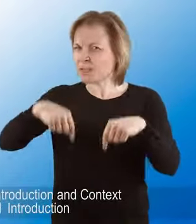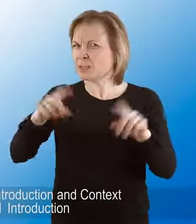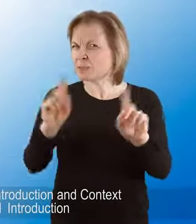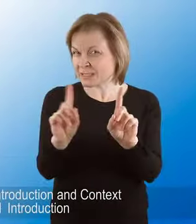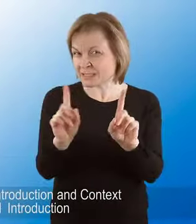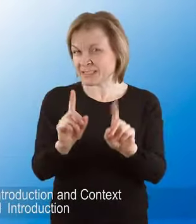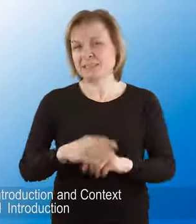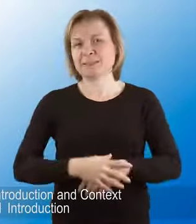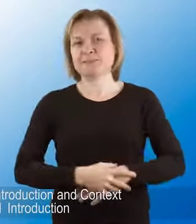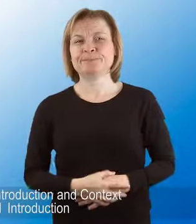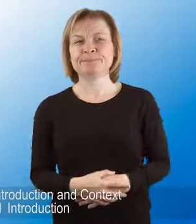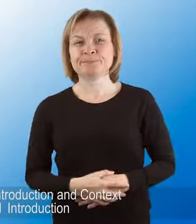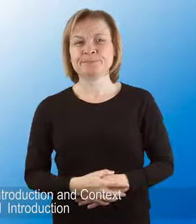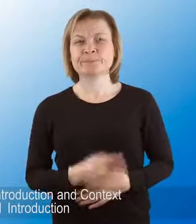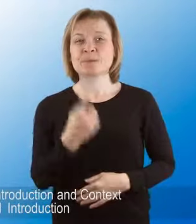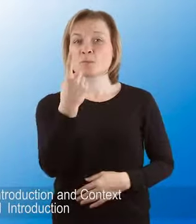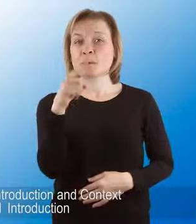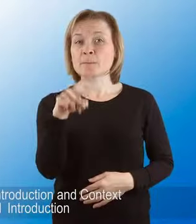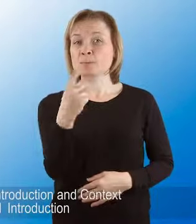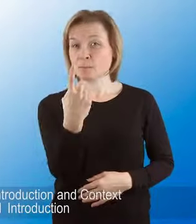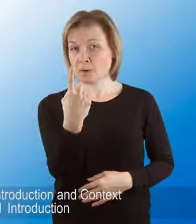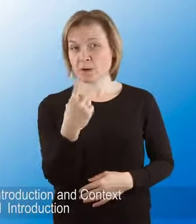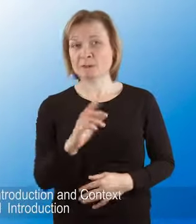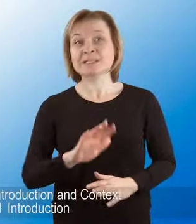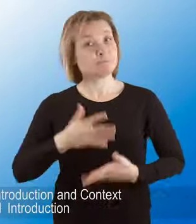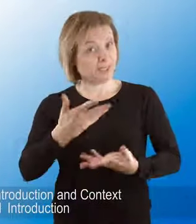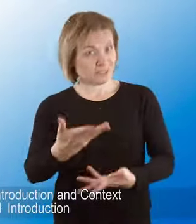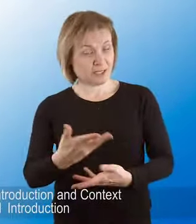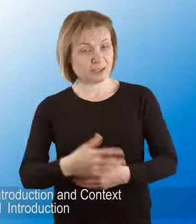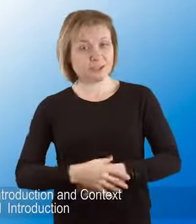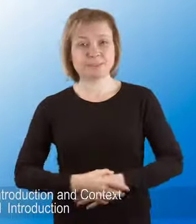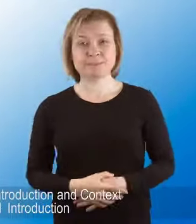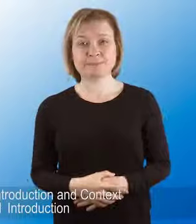Context. 1.1. Introduction.